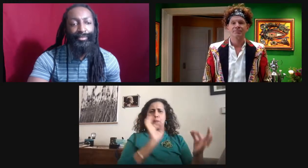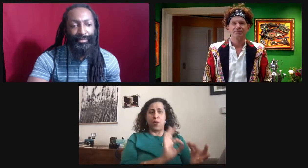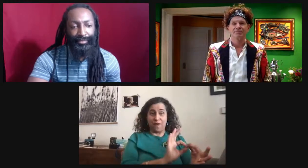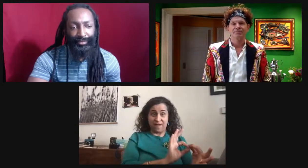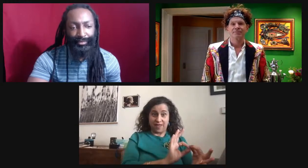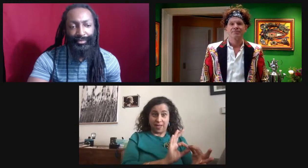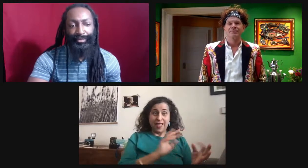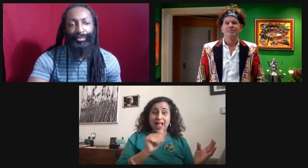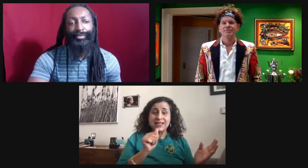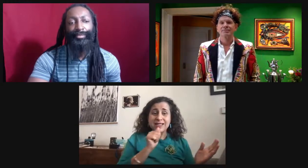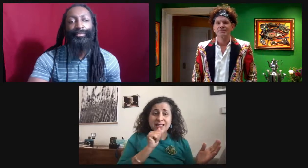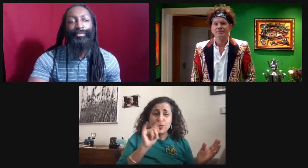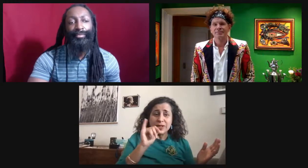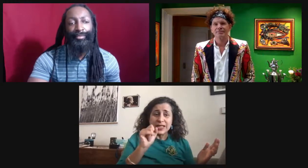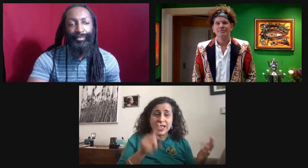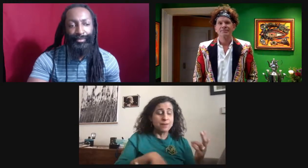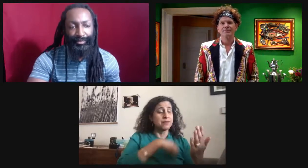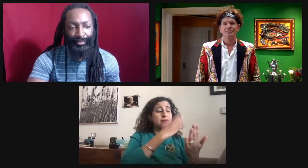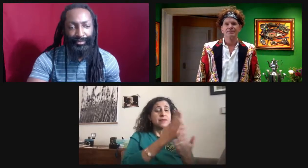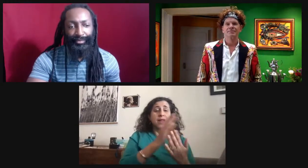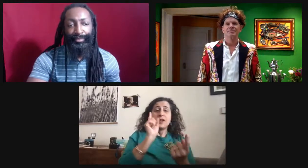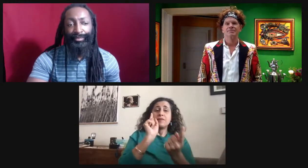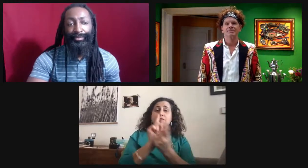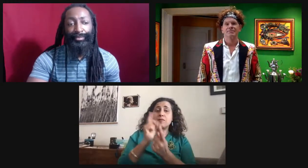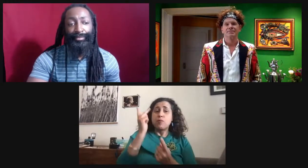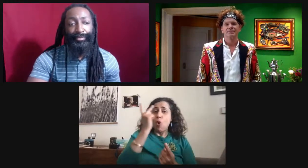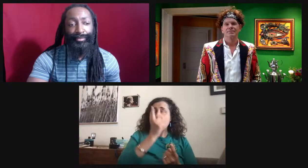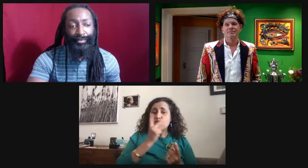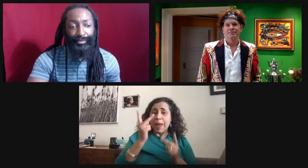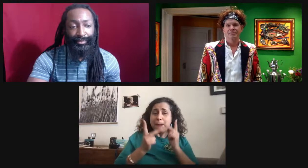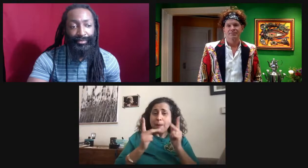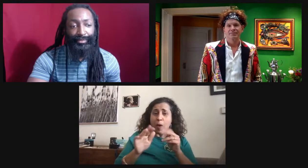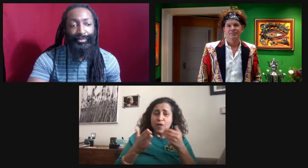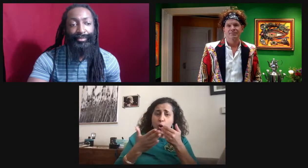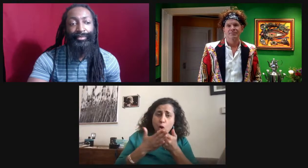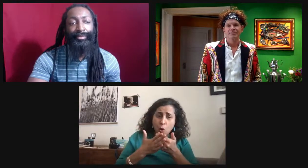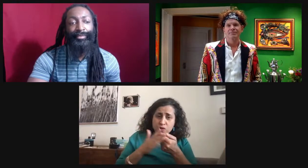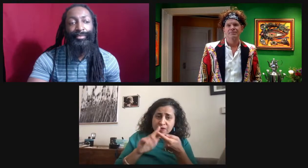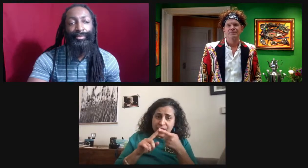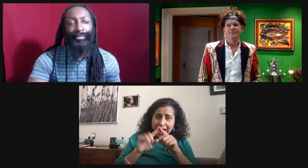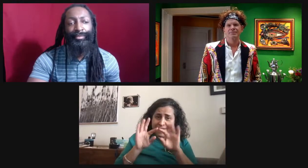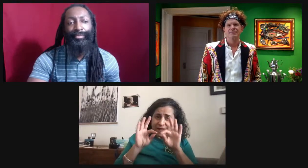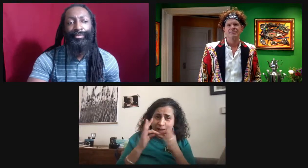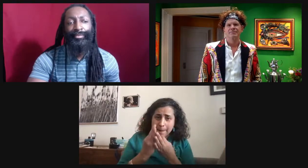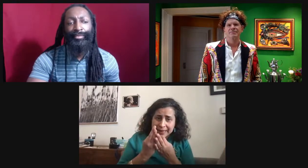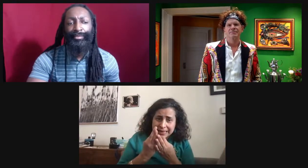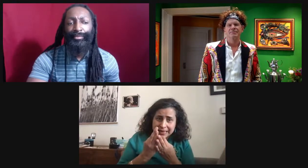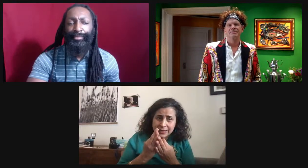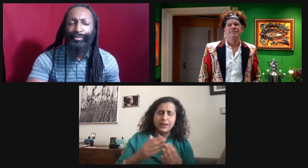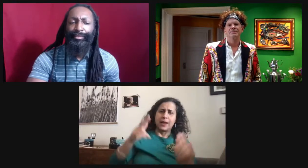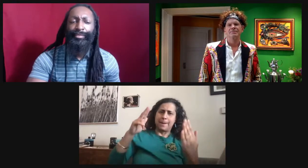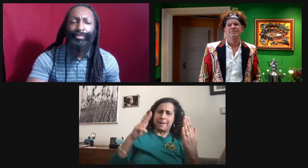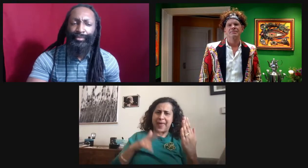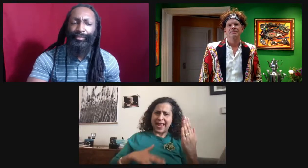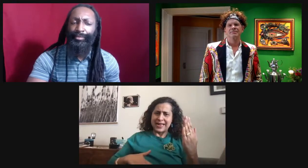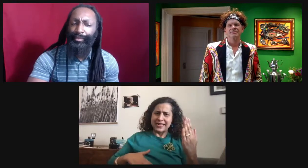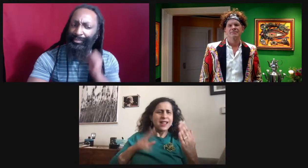Practice. Practice makes perfect. That's what the secret is. If you want to do portraits, you